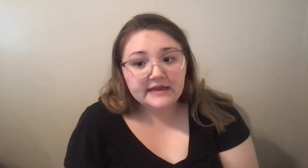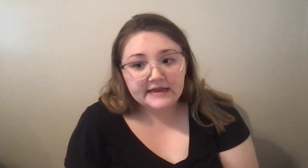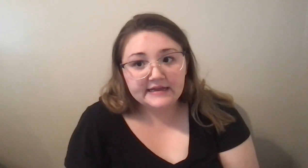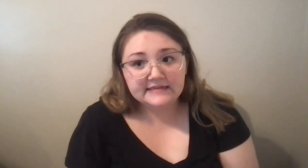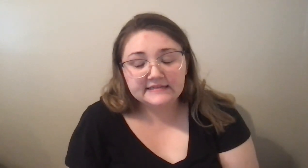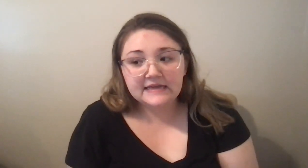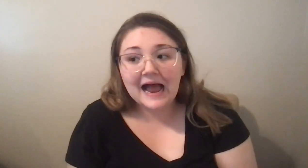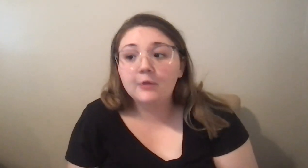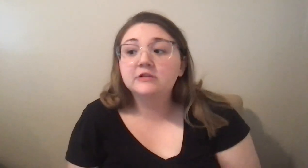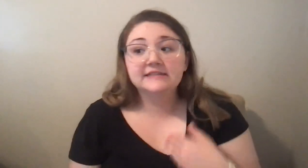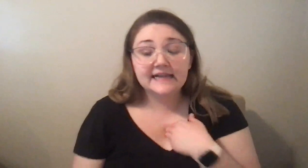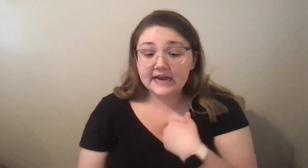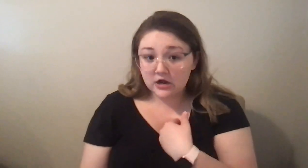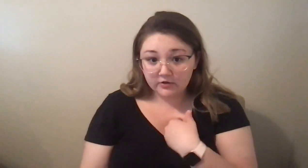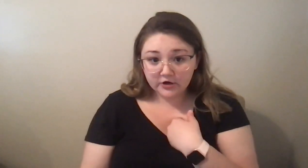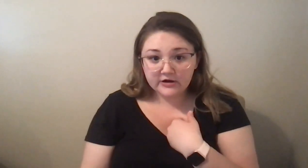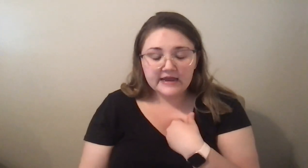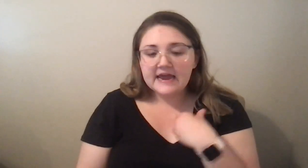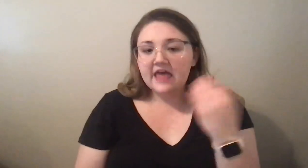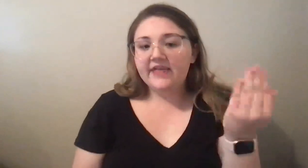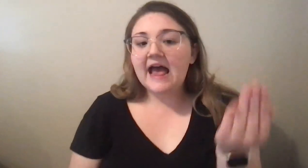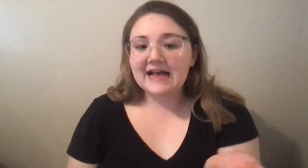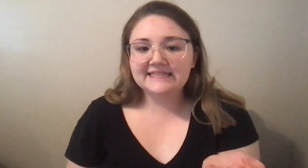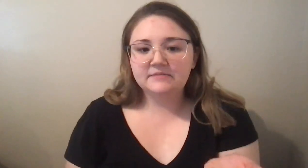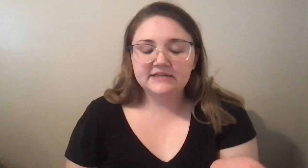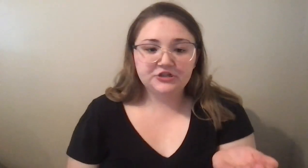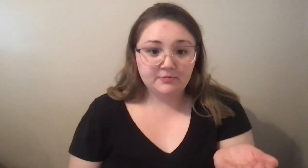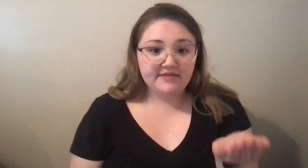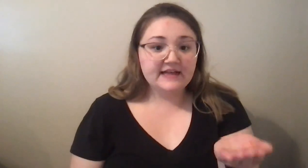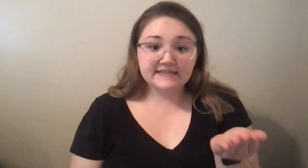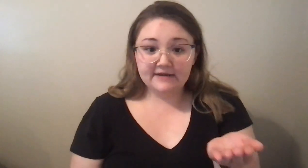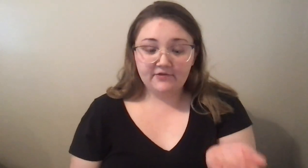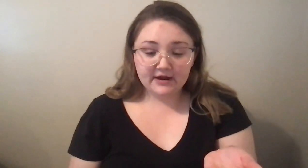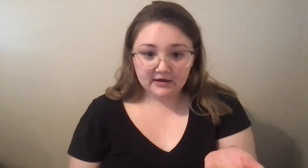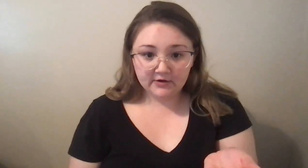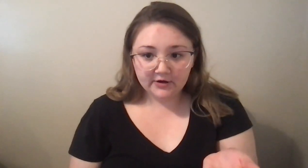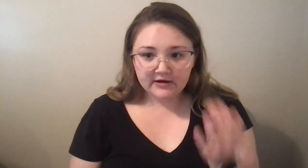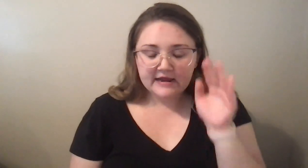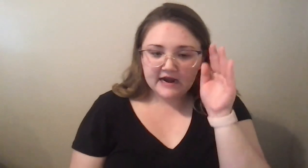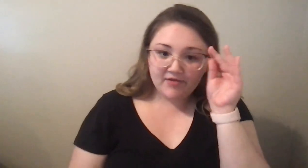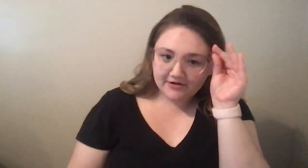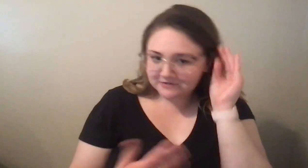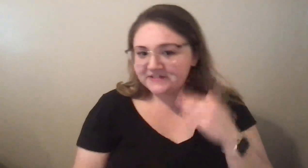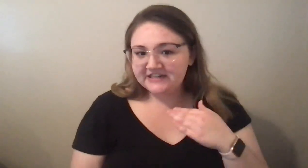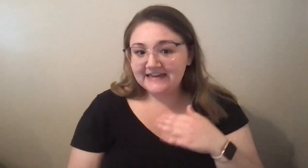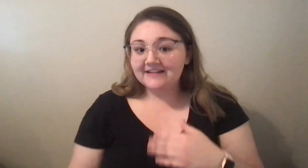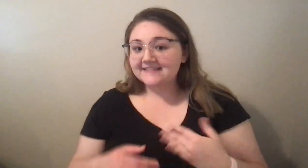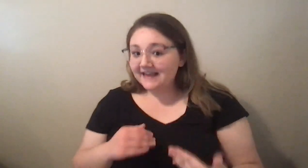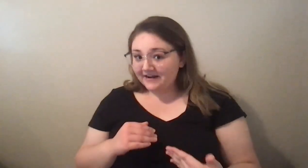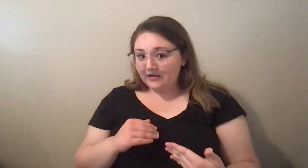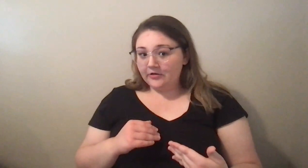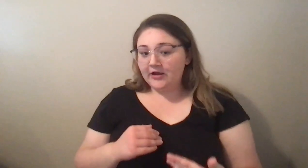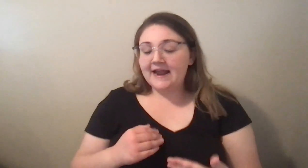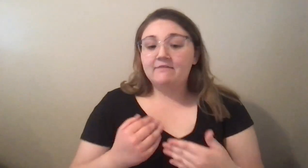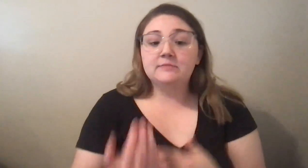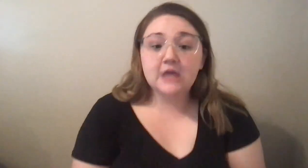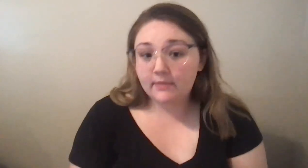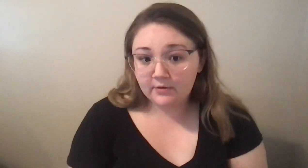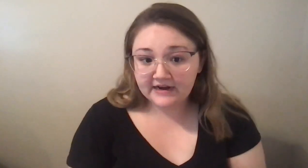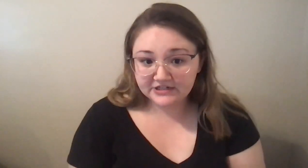do is I will say a color and then ask them to show me that sign for that color. And then I'll switch it and I'll sign a color and have them tell me